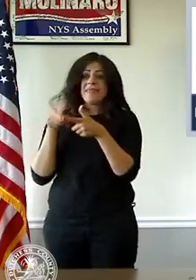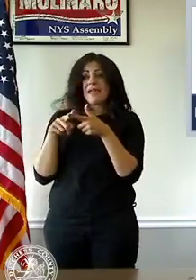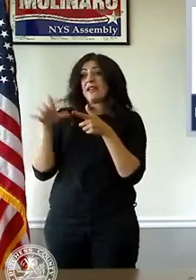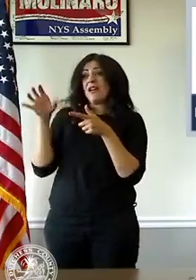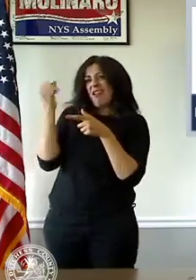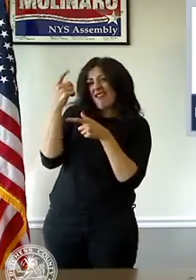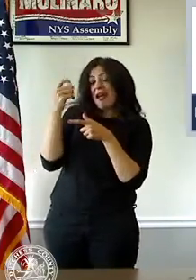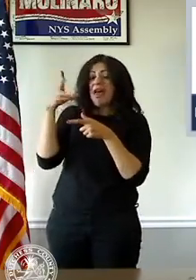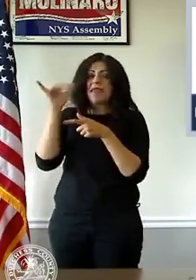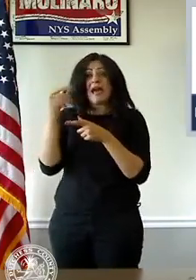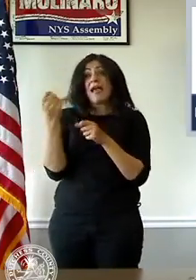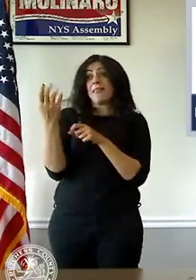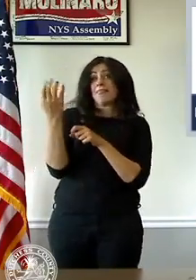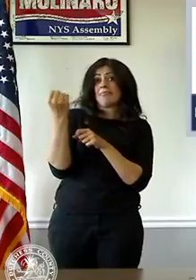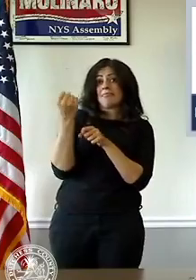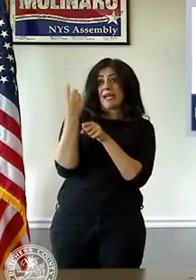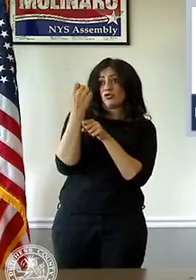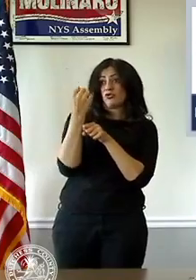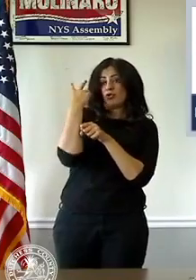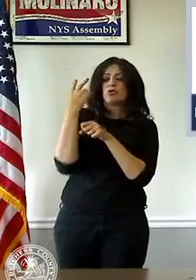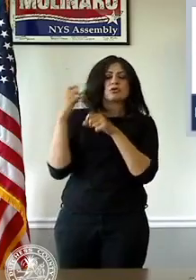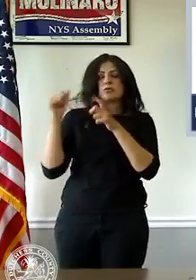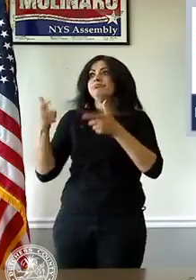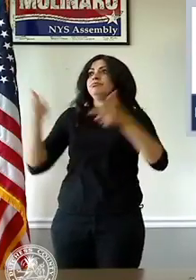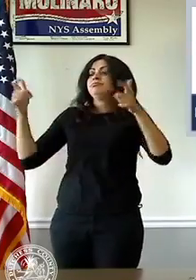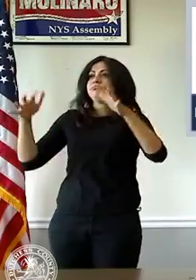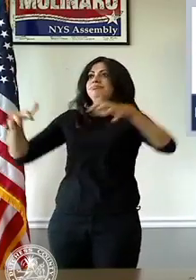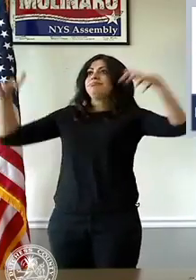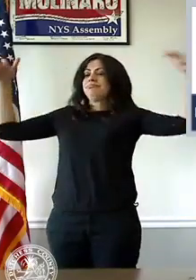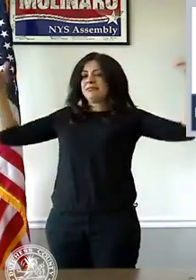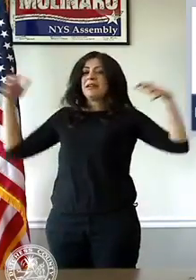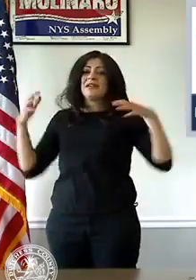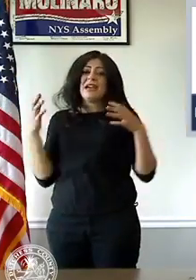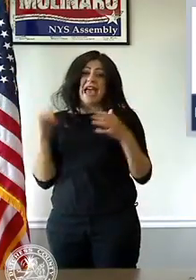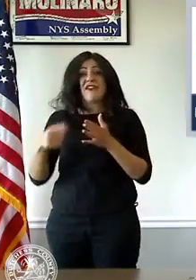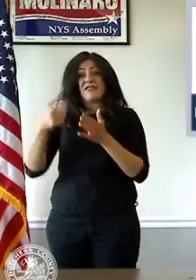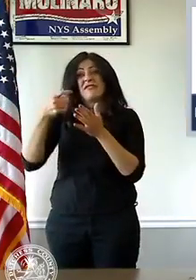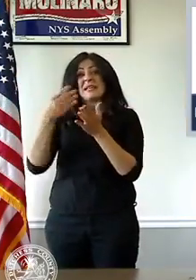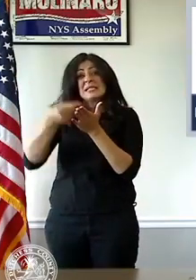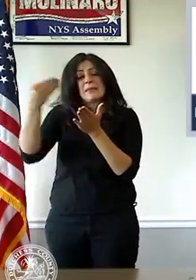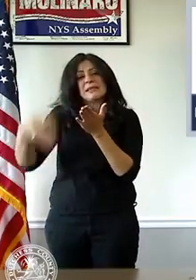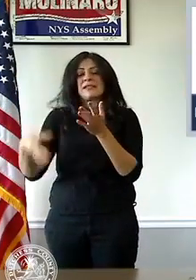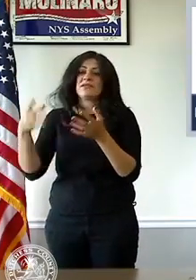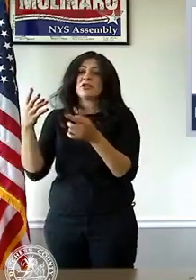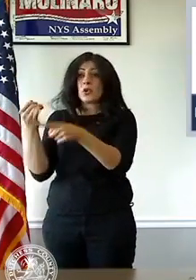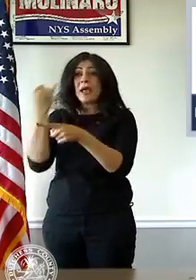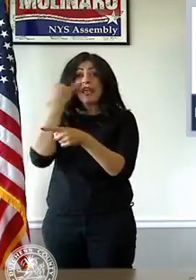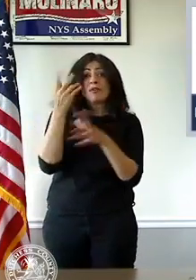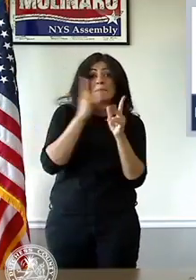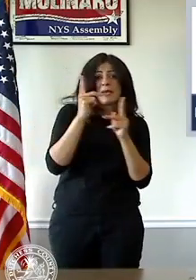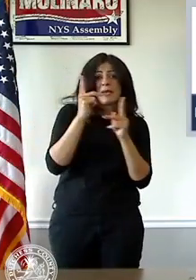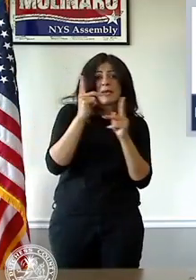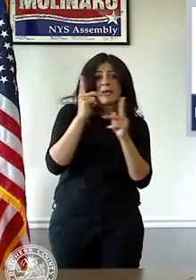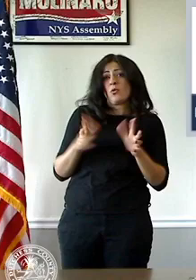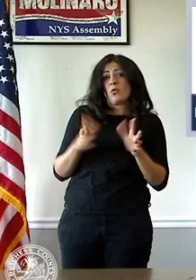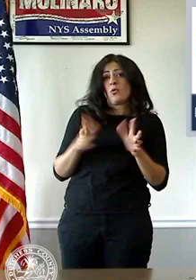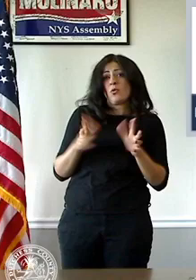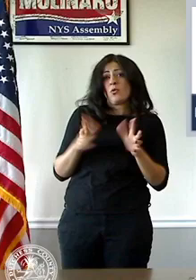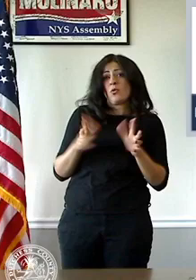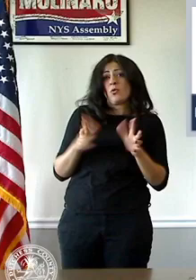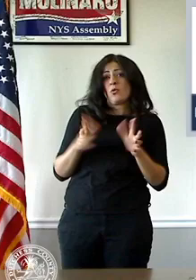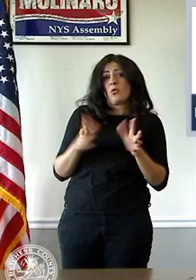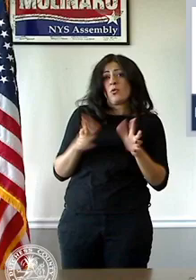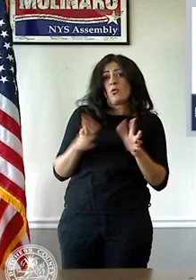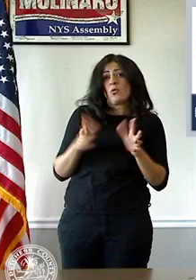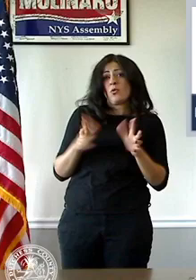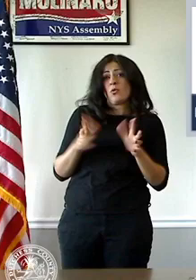like the fair, which has costs, if you're not bringing the revenue to offset it, there might just be more than they can handle. So I'm certainly encouraging the